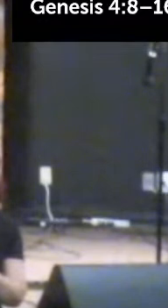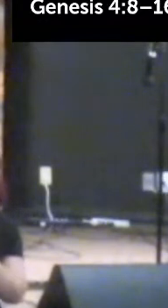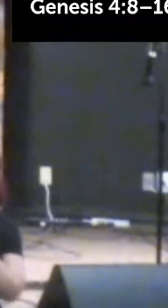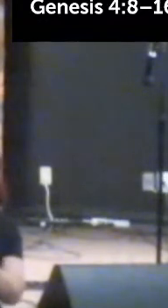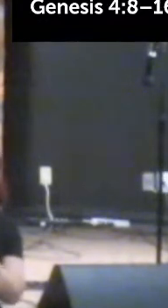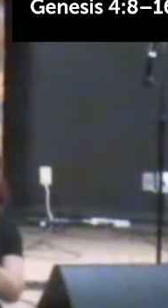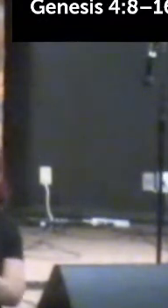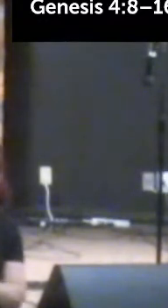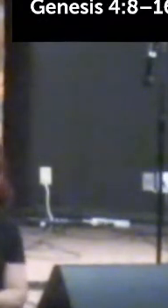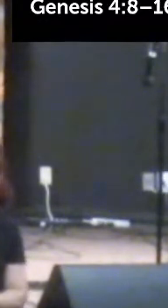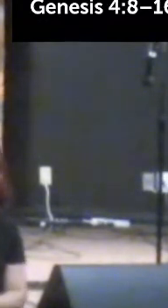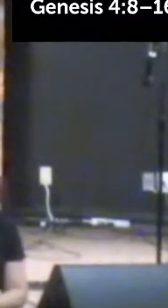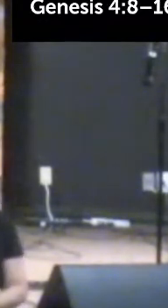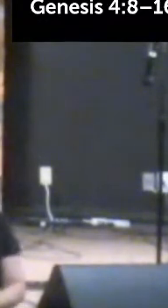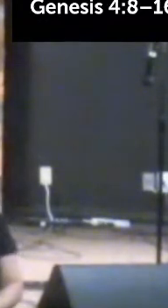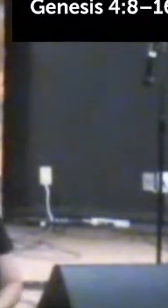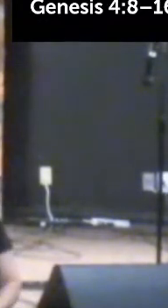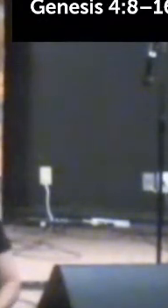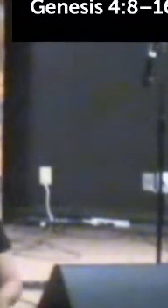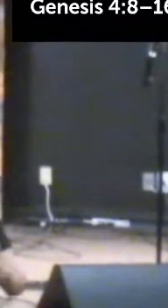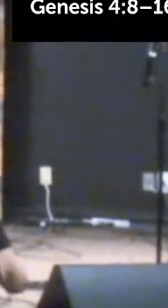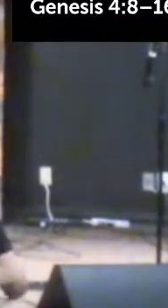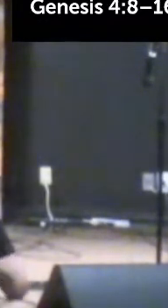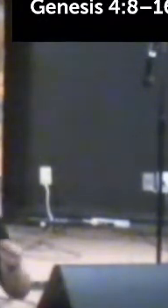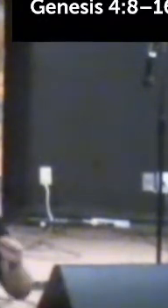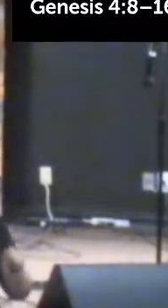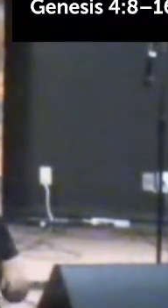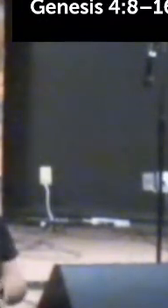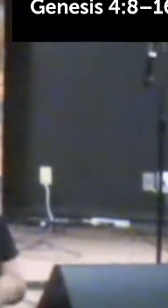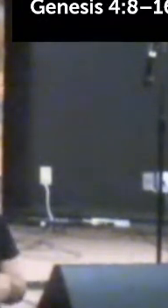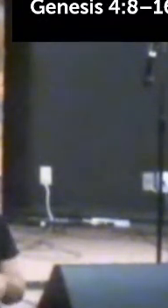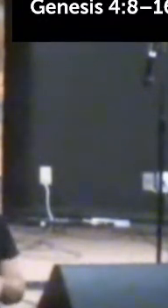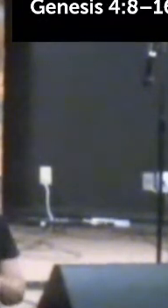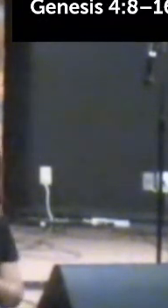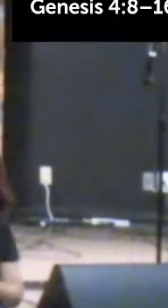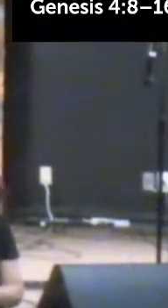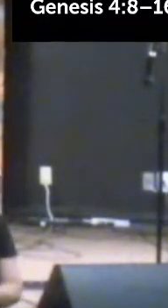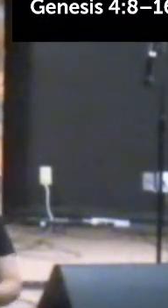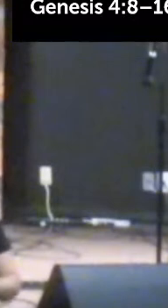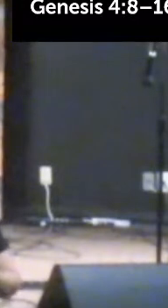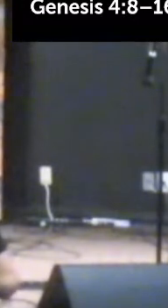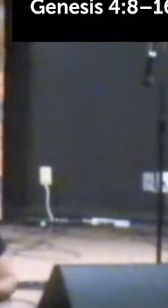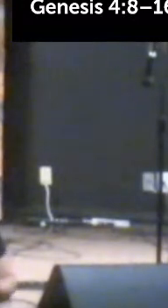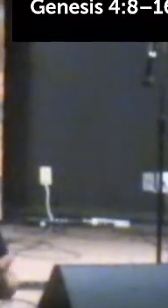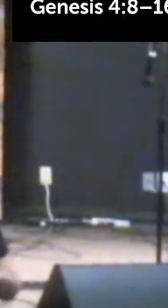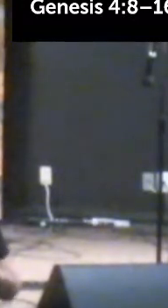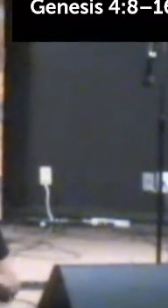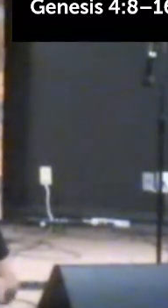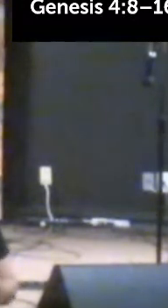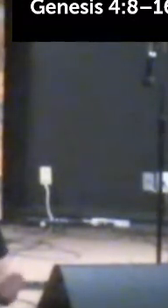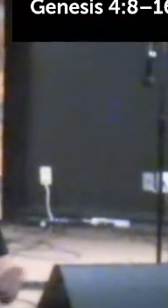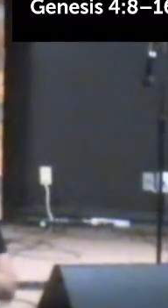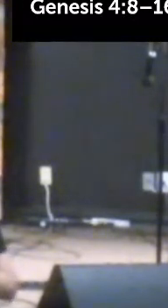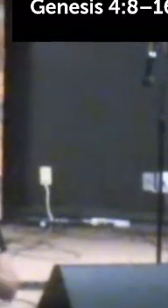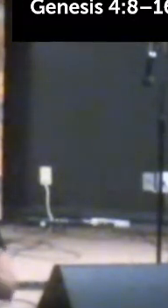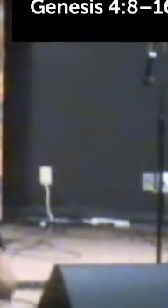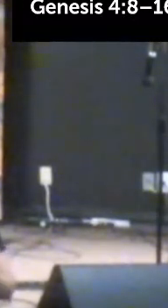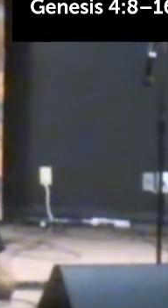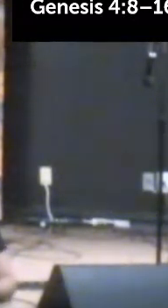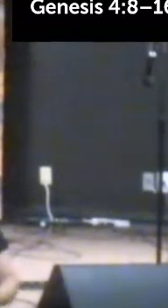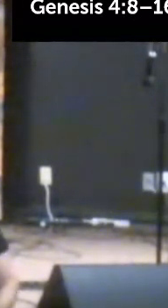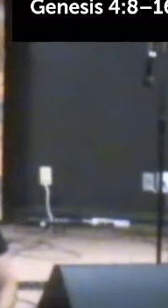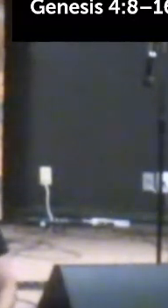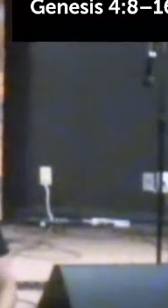response that you could give to God knowing what you just did the audacity